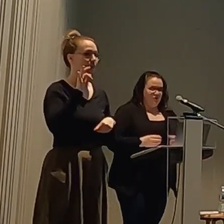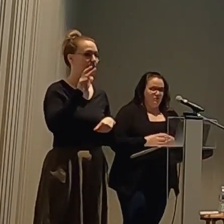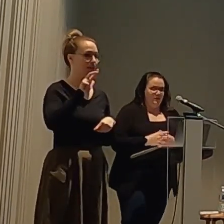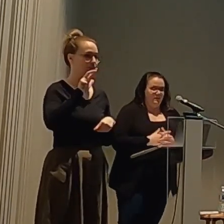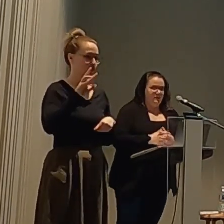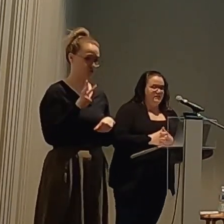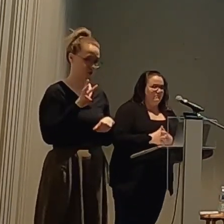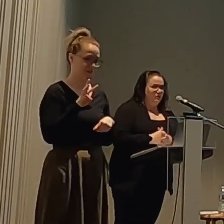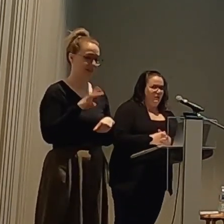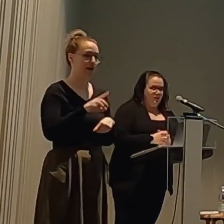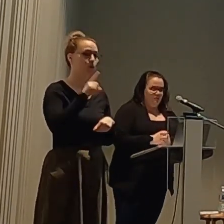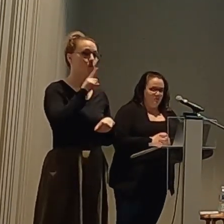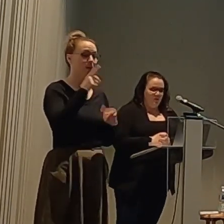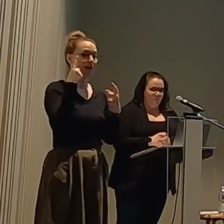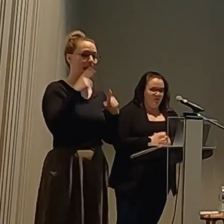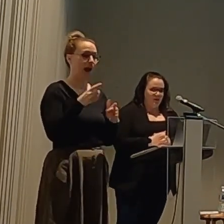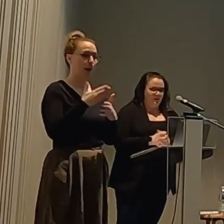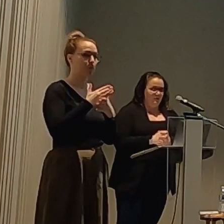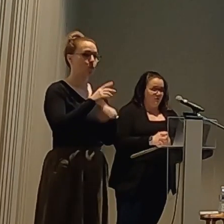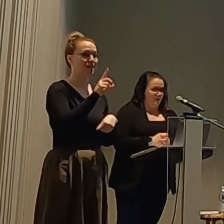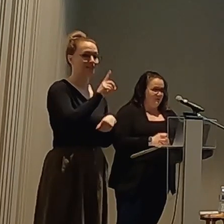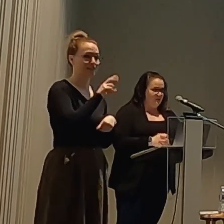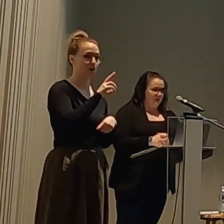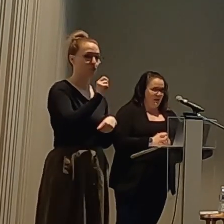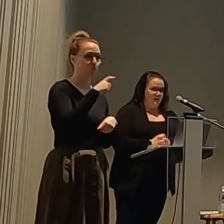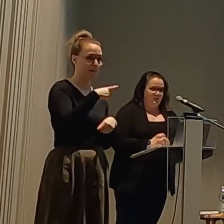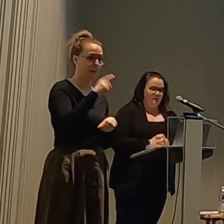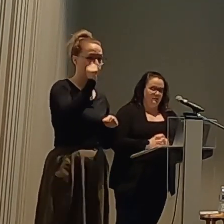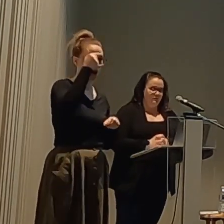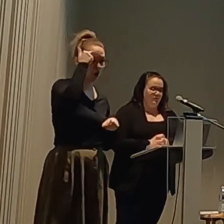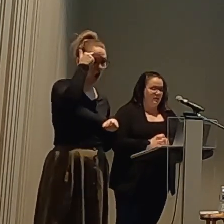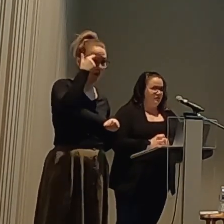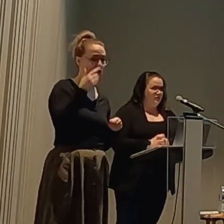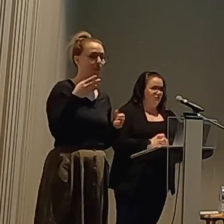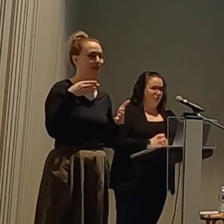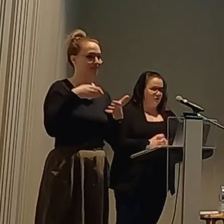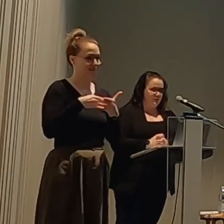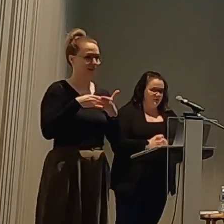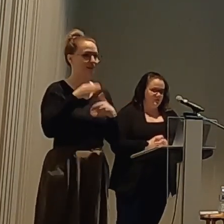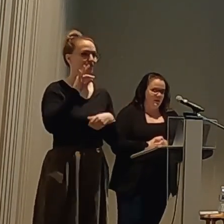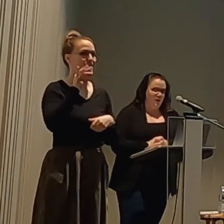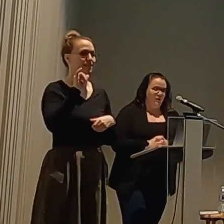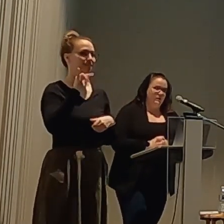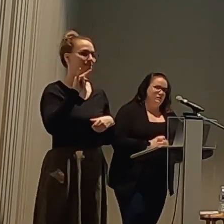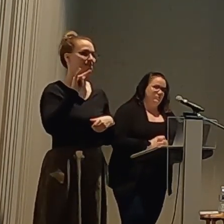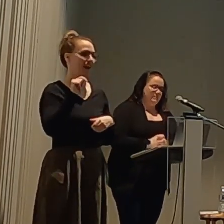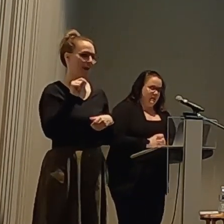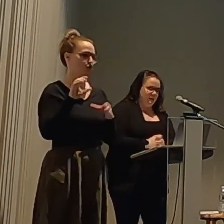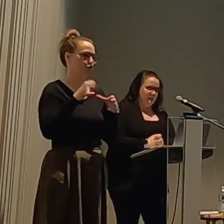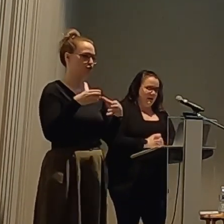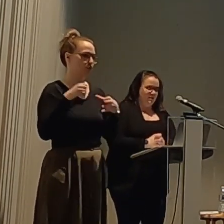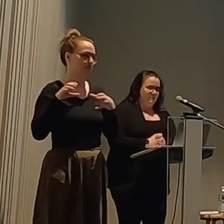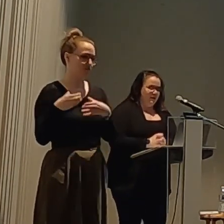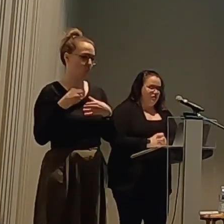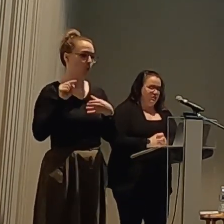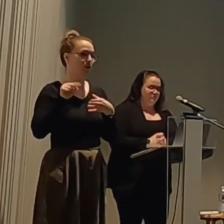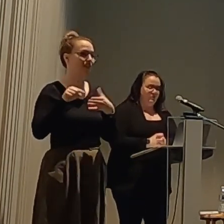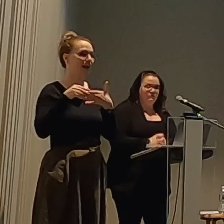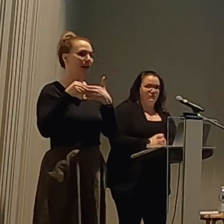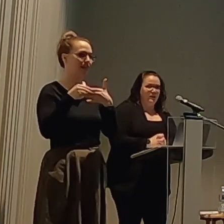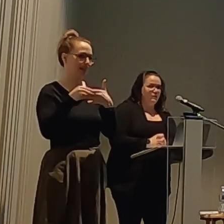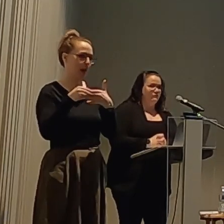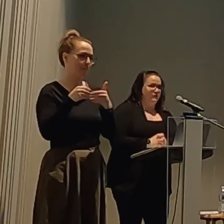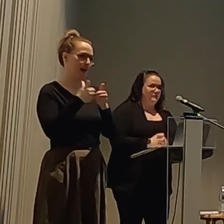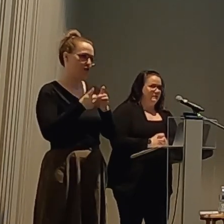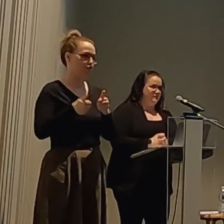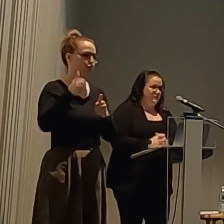was between the Democratic Republic government and the fascist forces, which were being led by